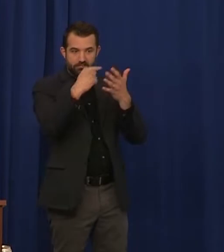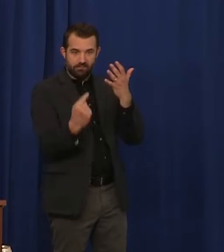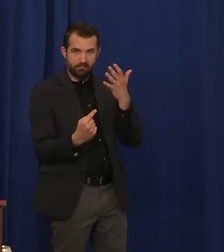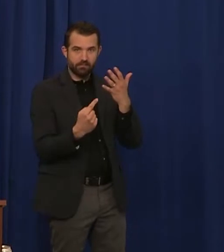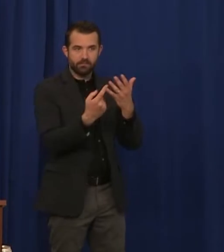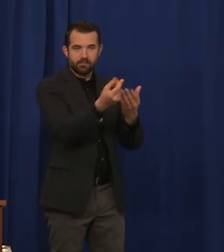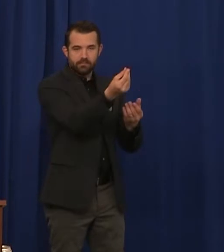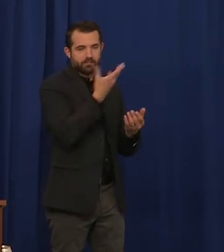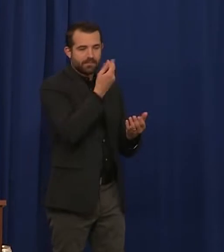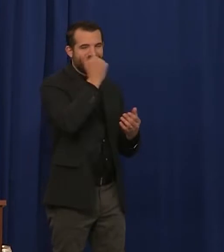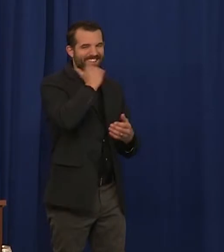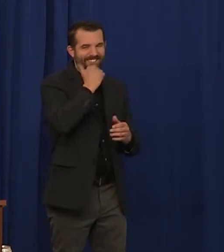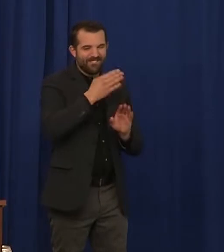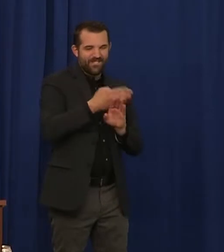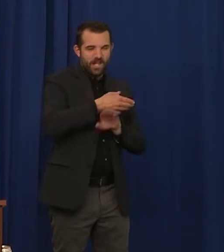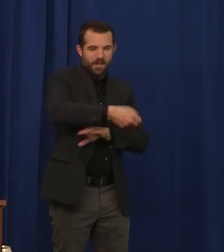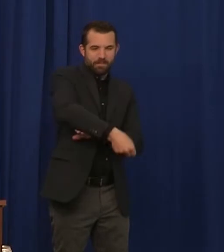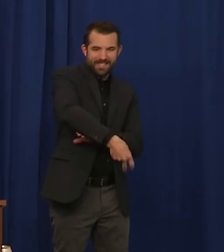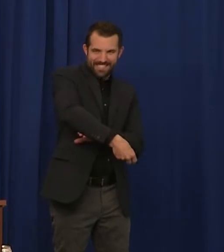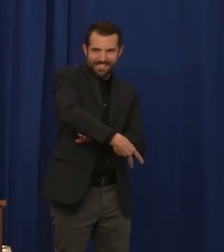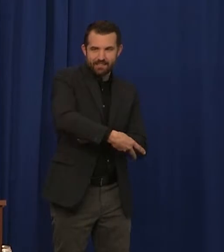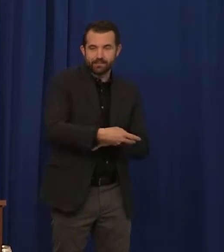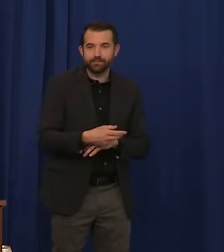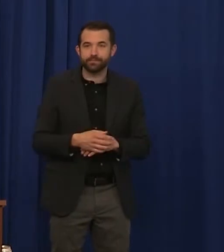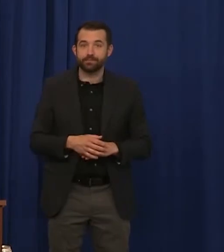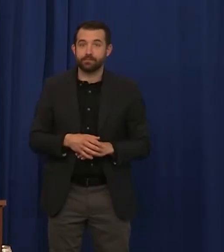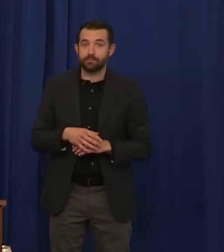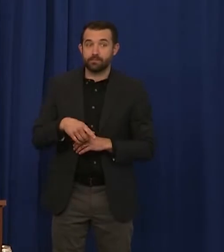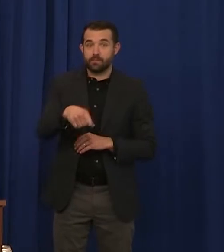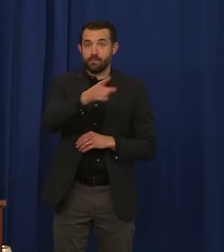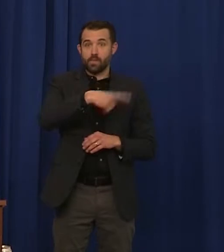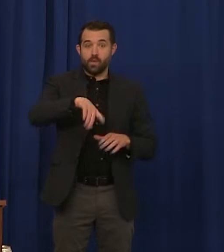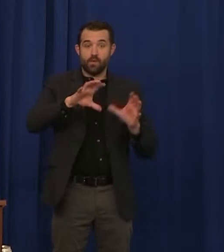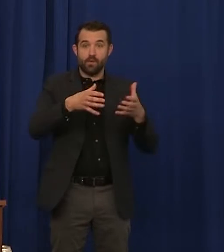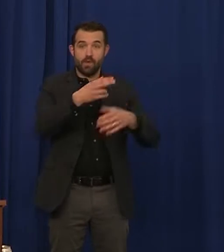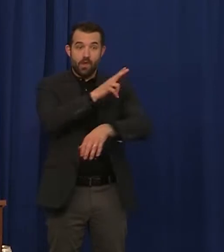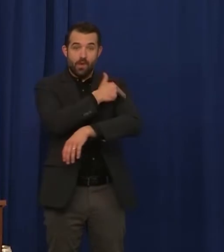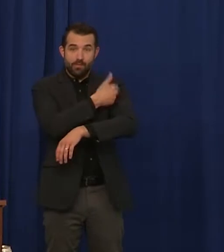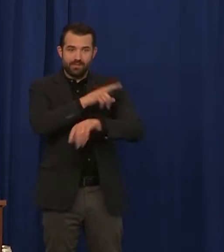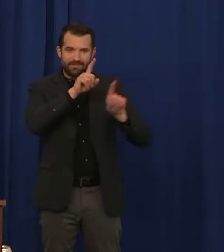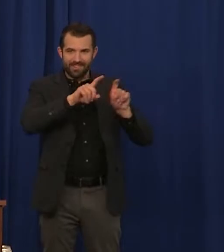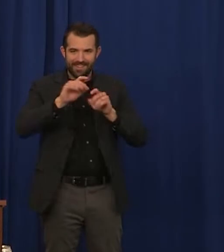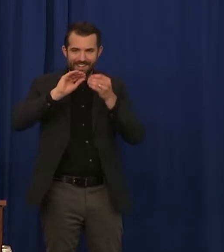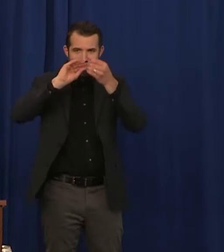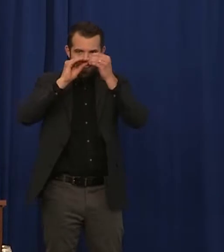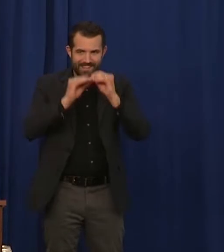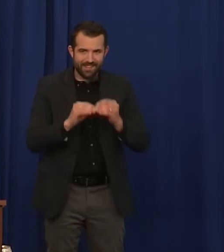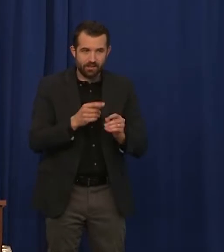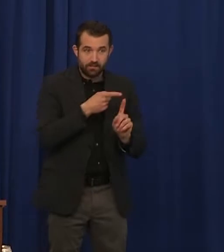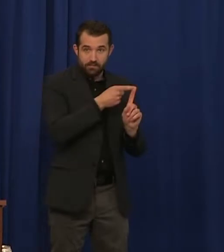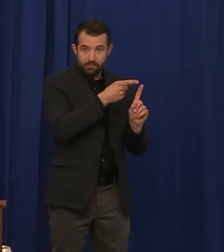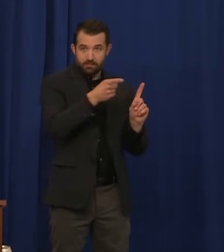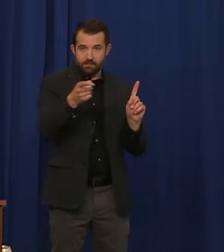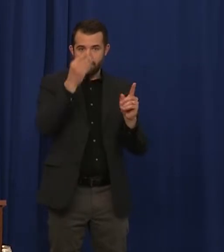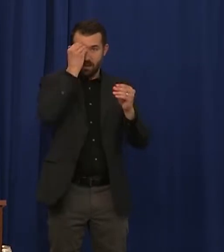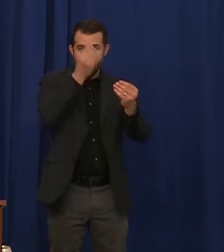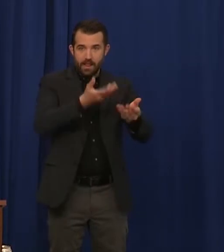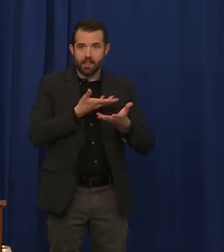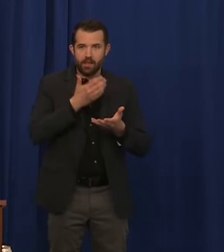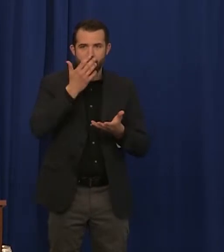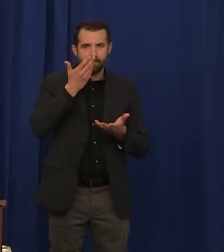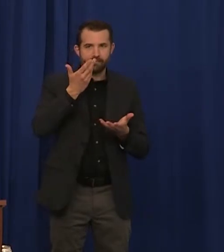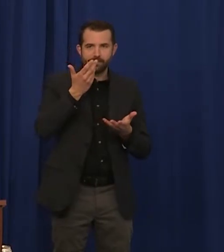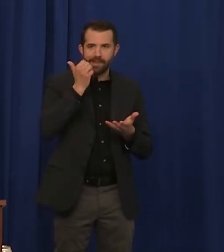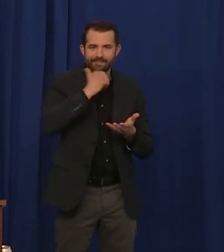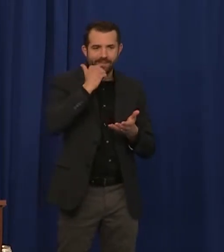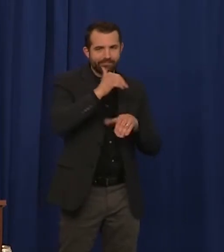positive or not, because they would have the testing data. And then they report to us each night what their aggregate numbers are.